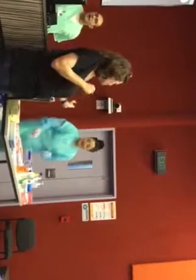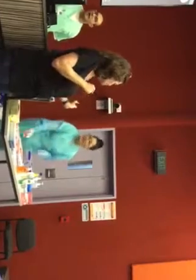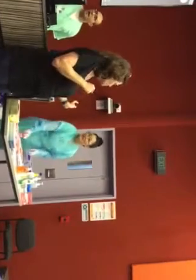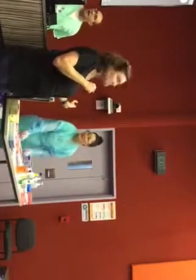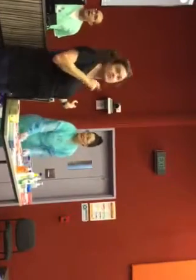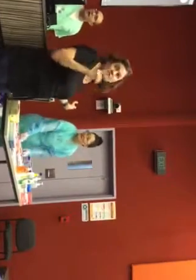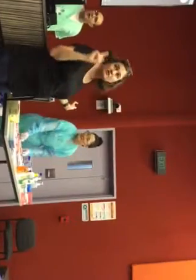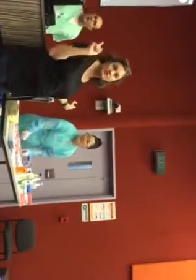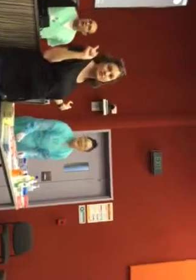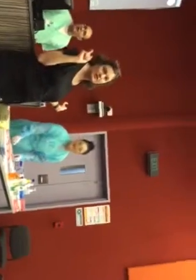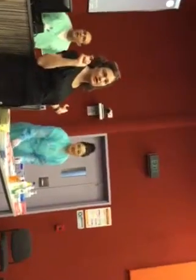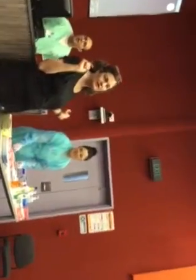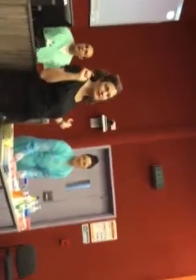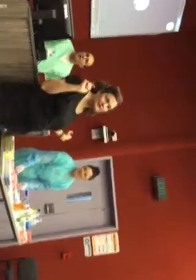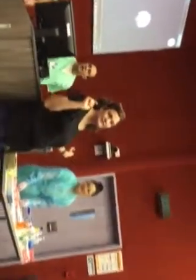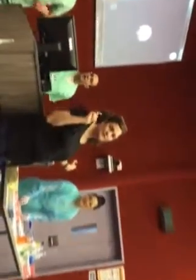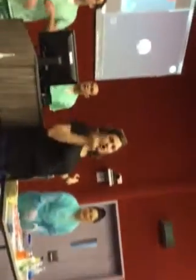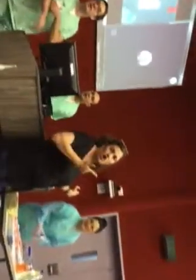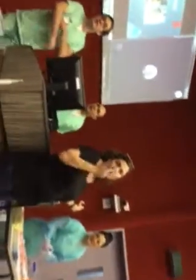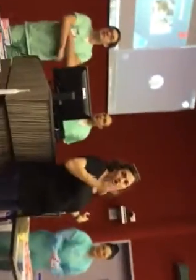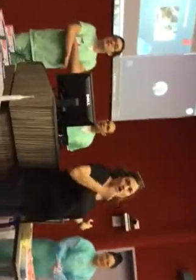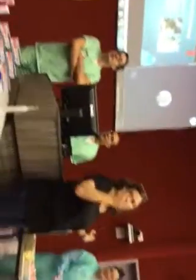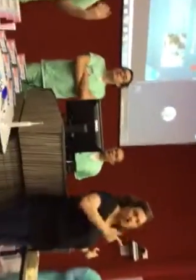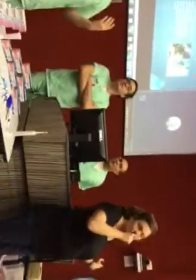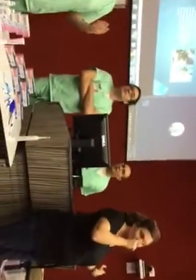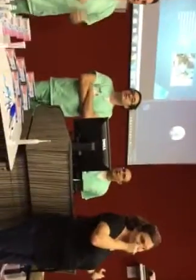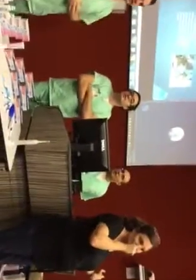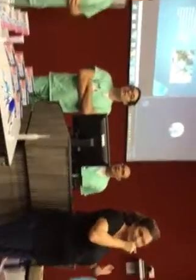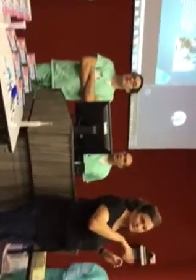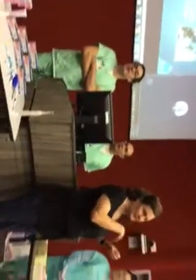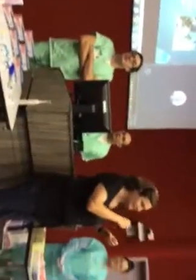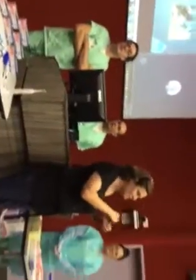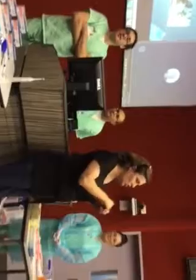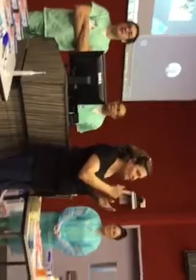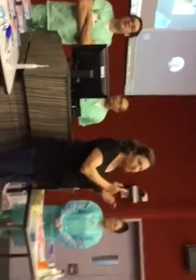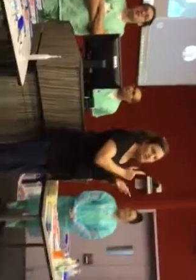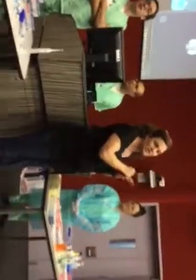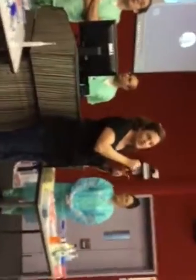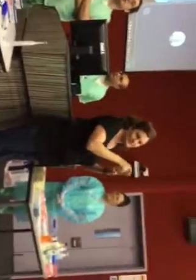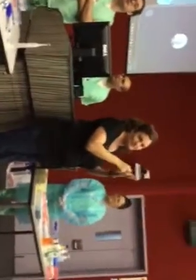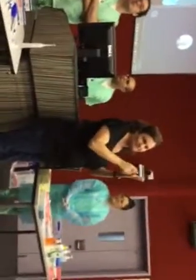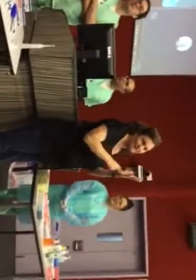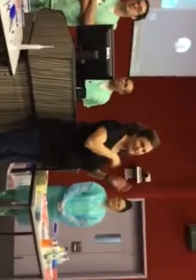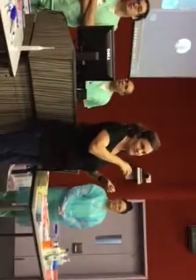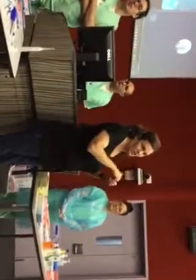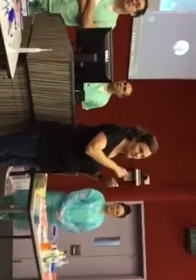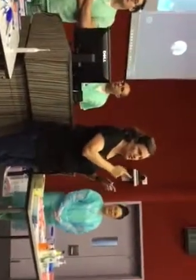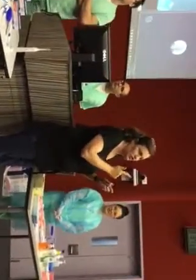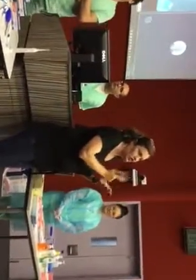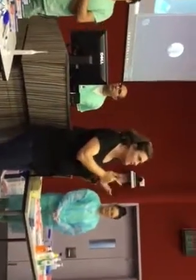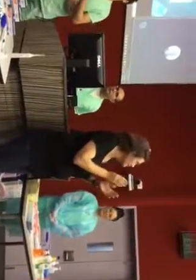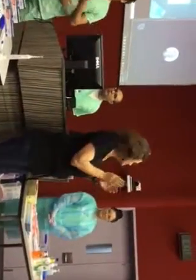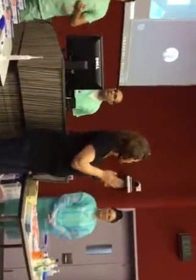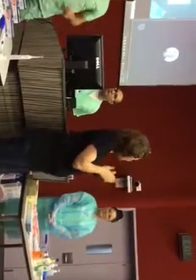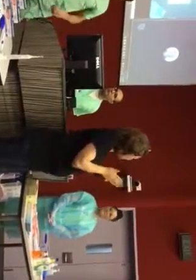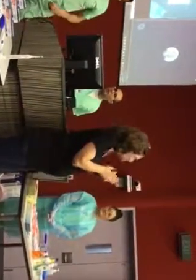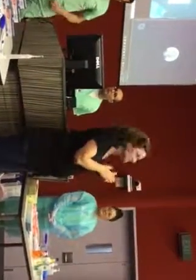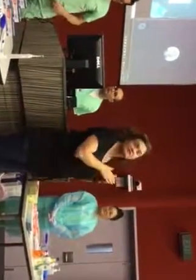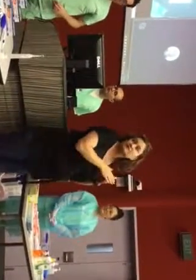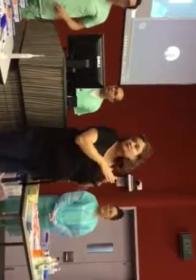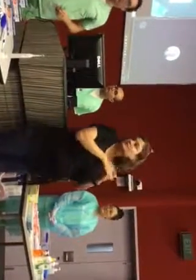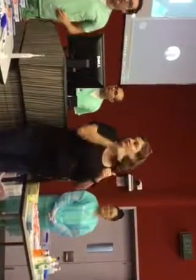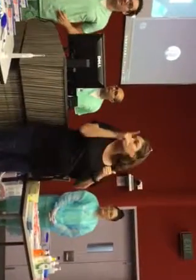It's very multifactorial. Yes, A lot of yes. things that can tie into how. Yeah. A lot how of long a denture factors, lasts. and there's a lot of solutions as well. So in a sense,